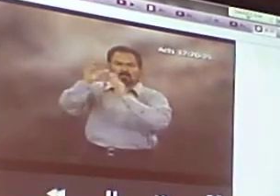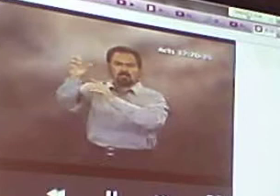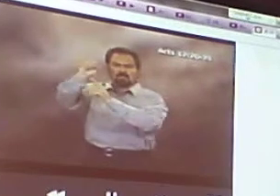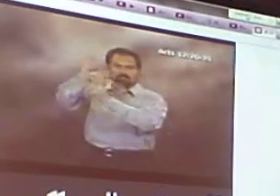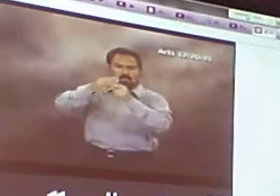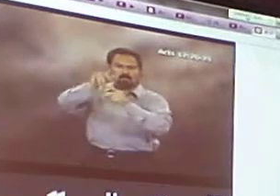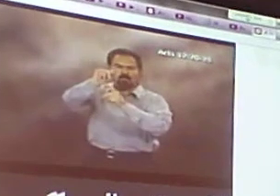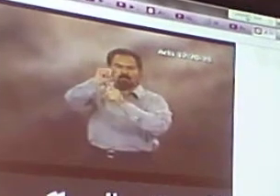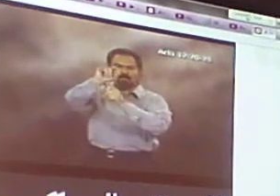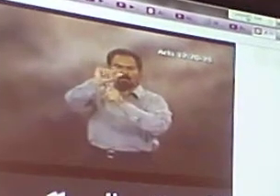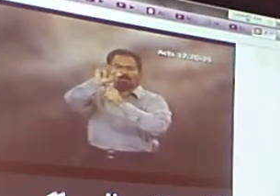Okay, this is close.